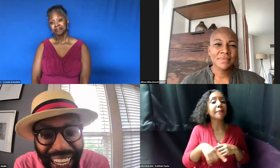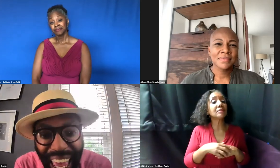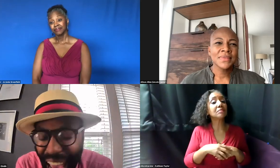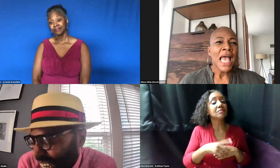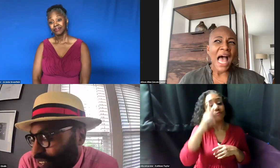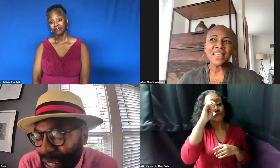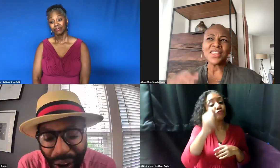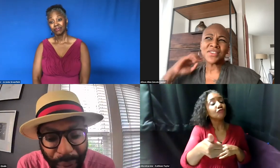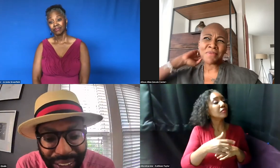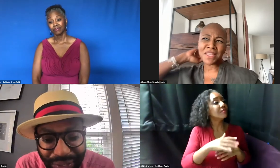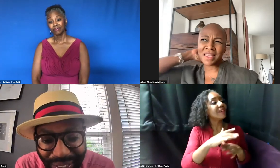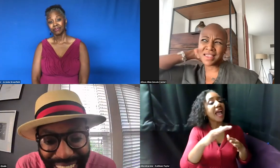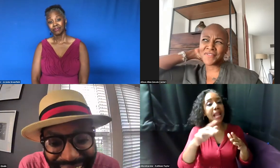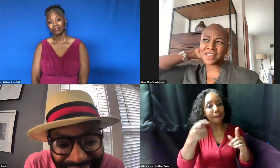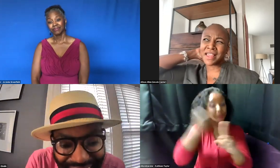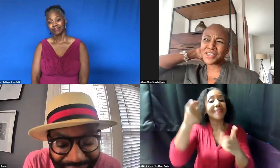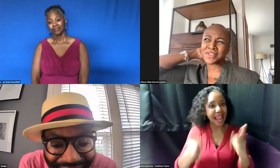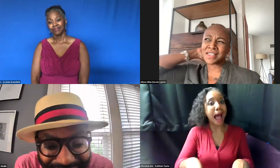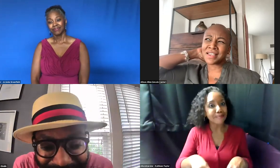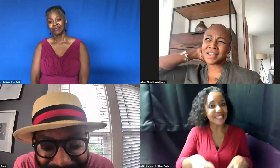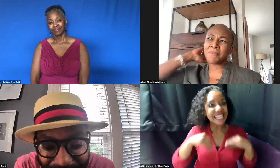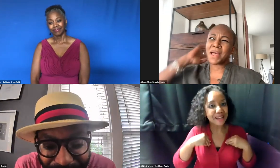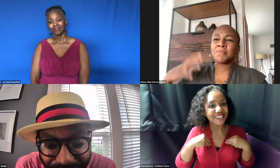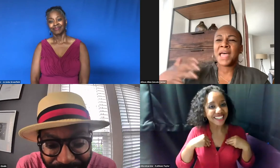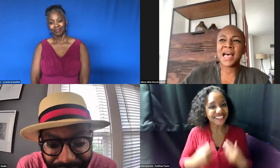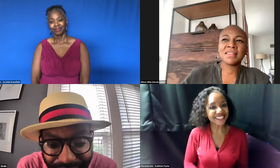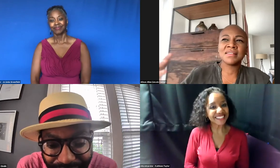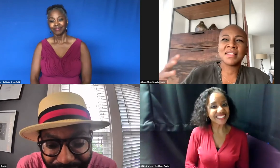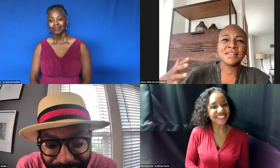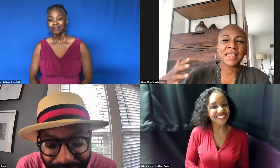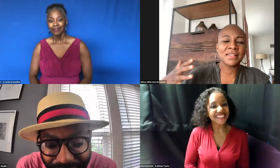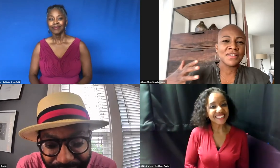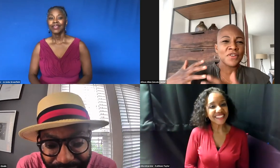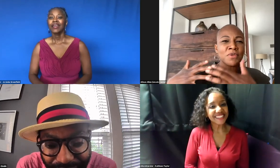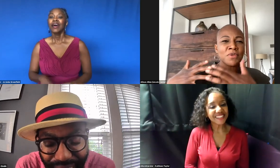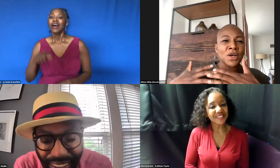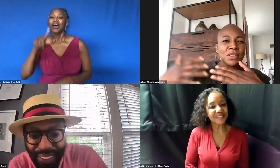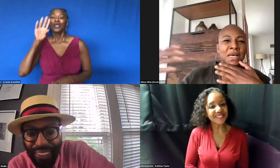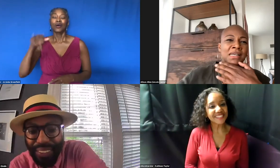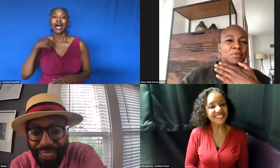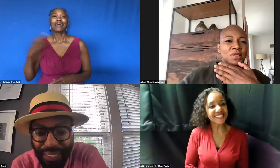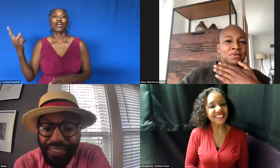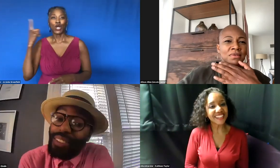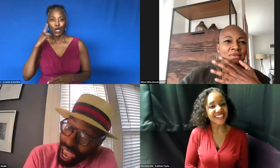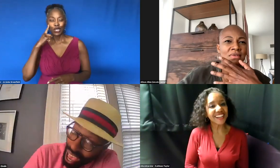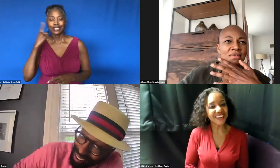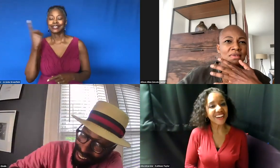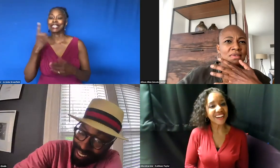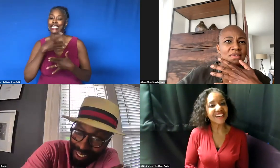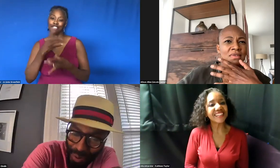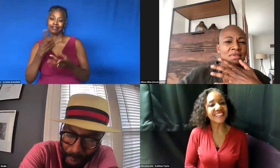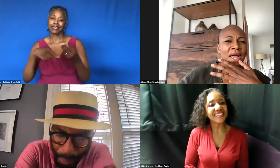your own. And inevitably, it always- I think there's something even interesting about the path that gets us from no to possible.